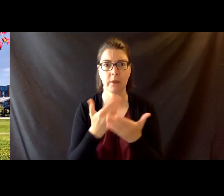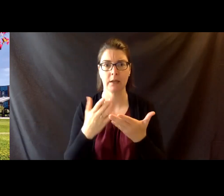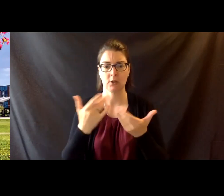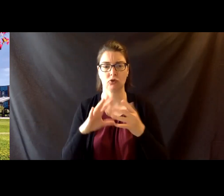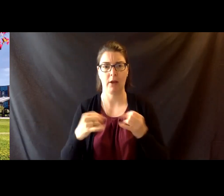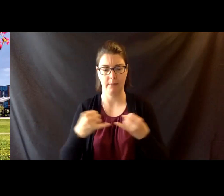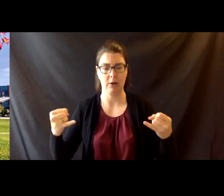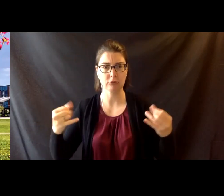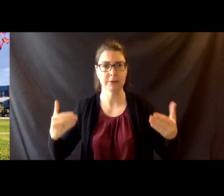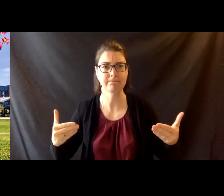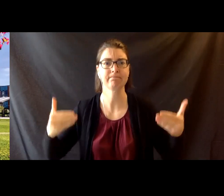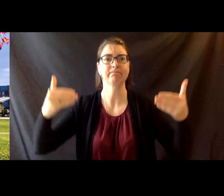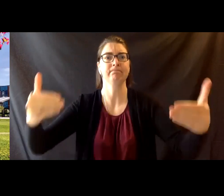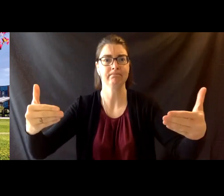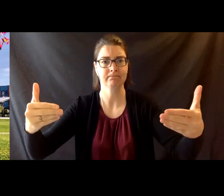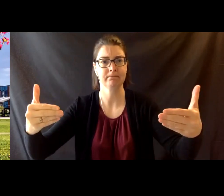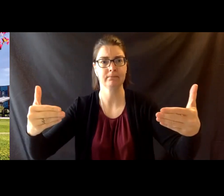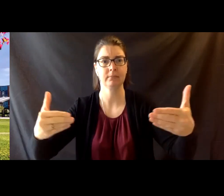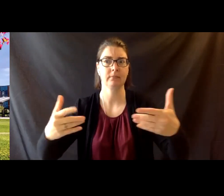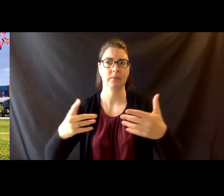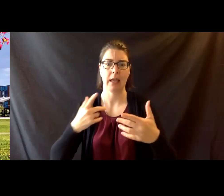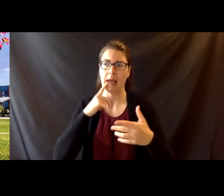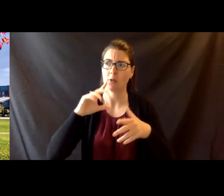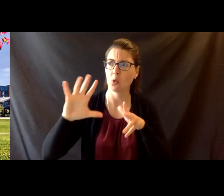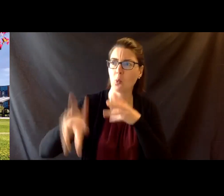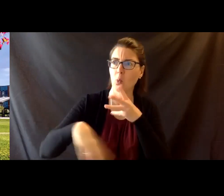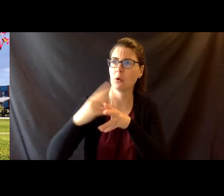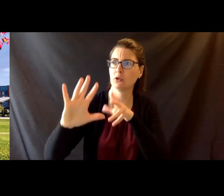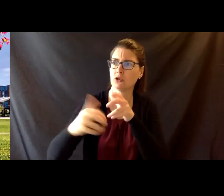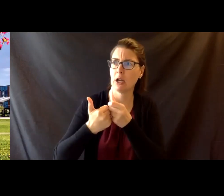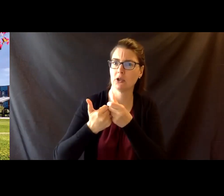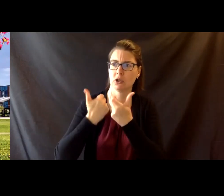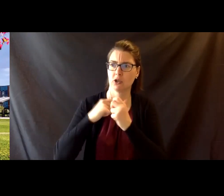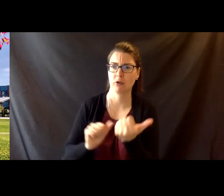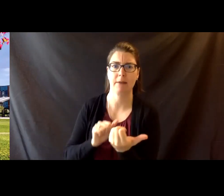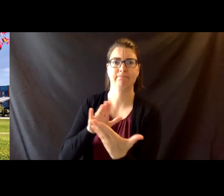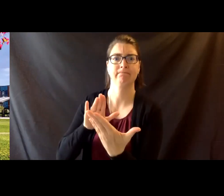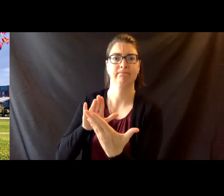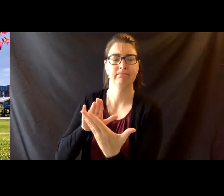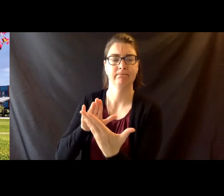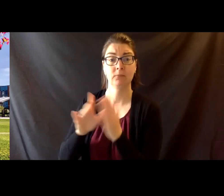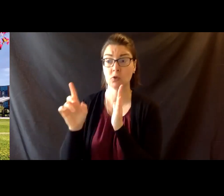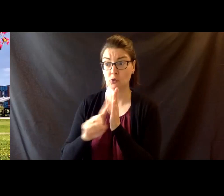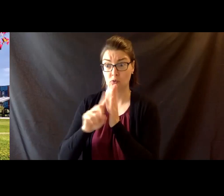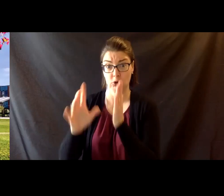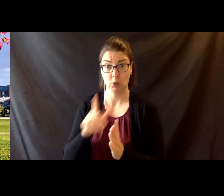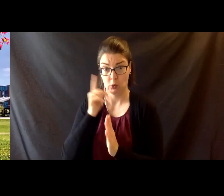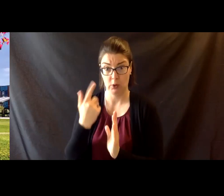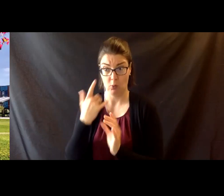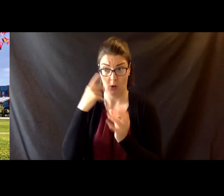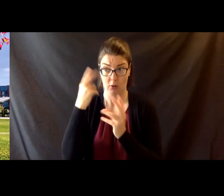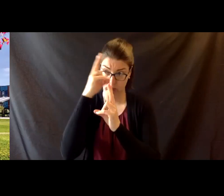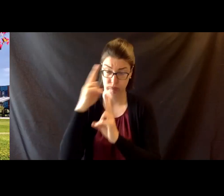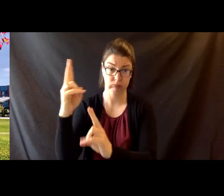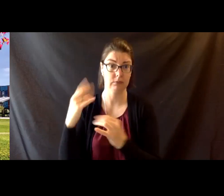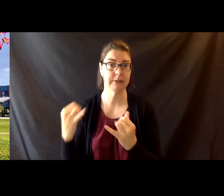of scientific knowledge and address the world's most pressing challenges. And the researchers that we are honoring today are doing just